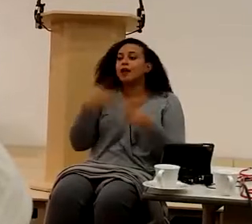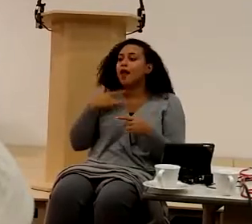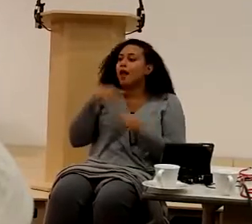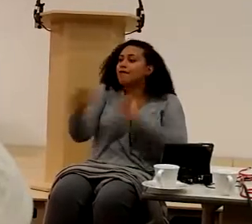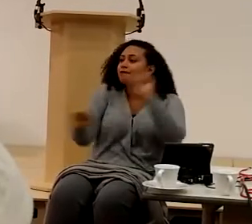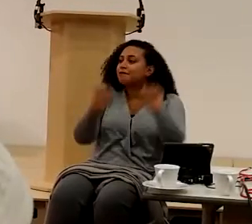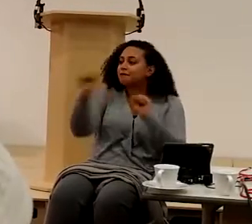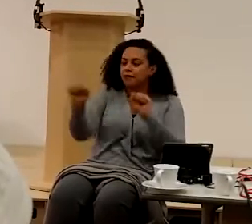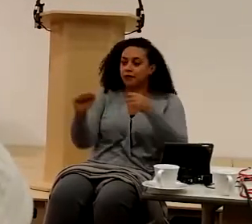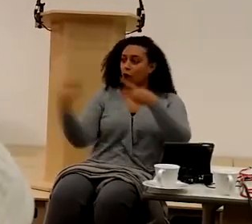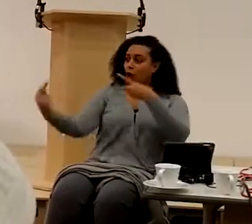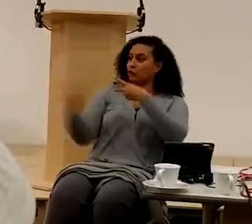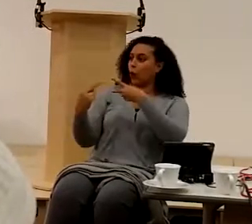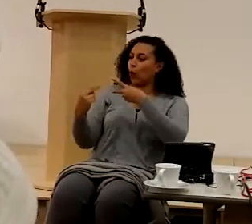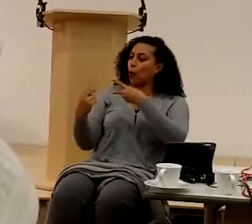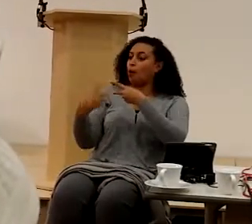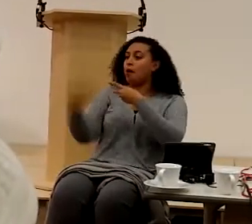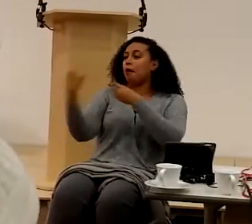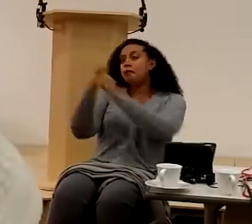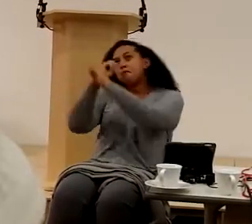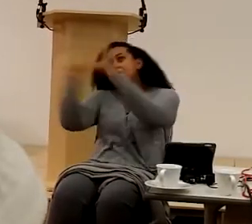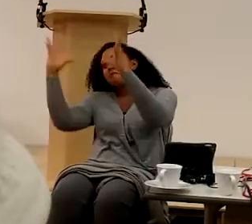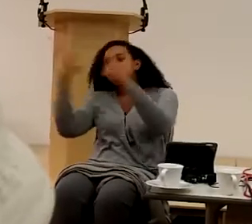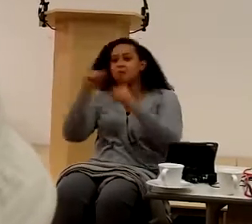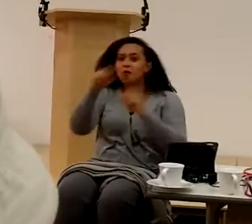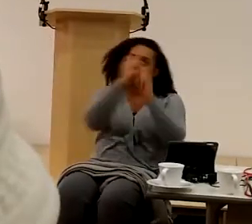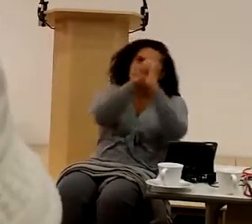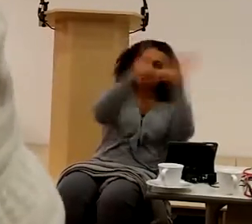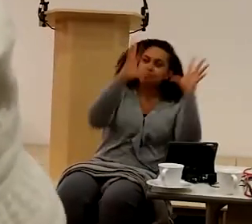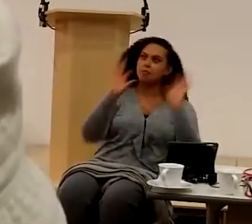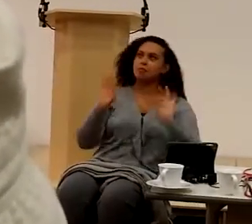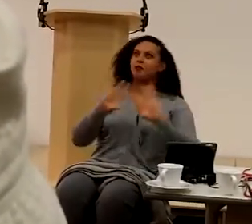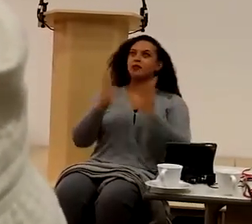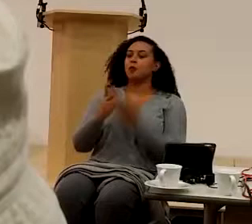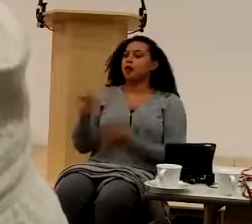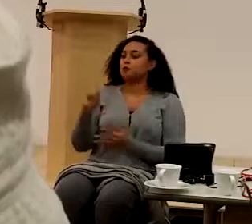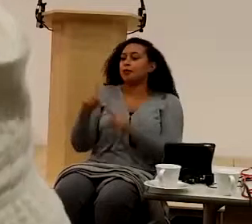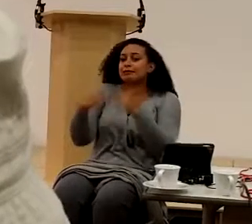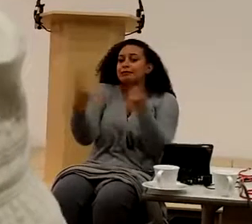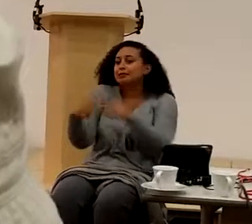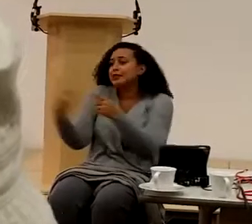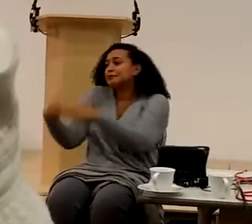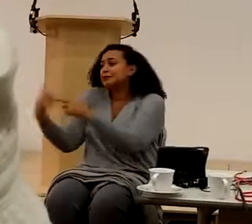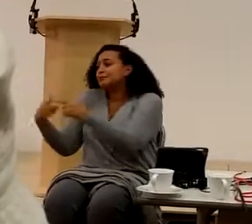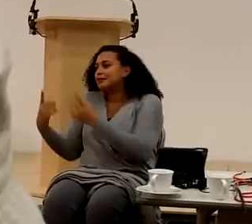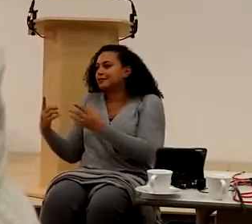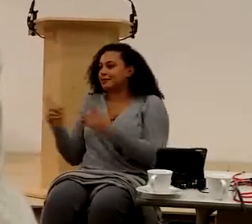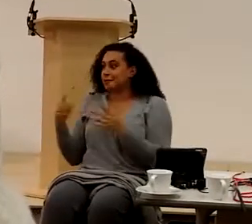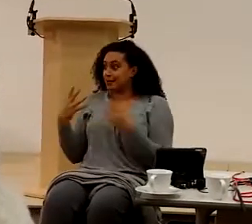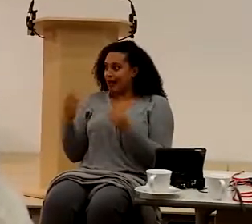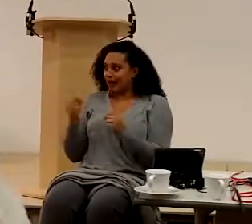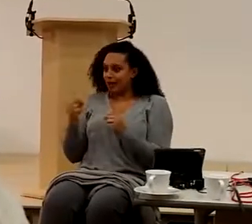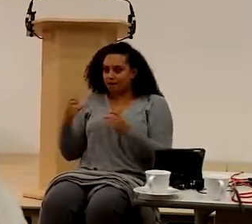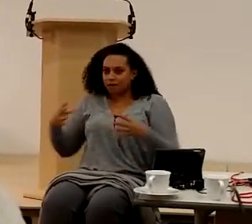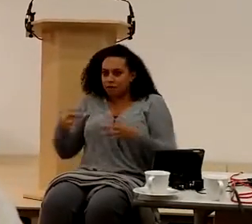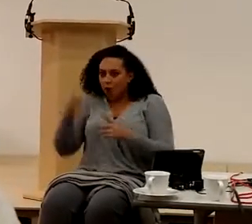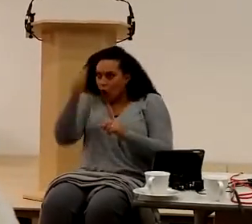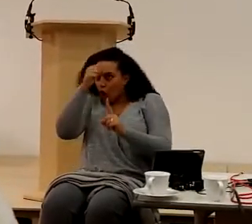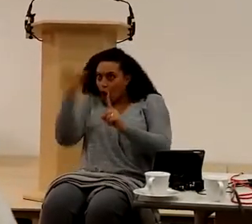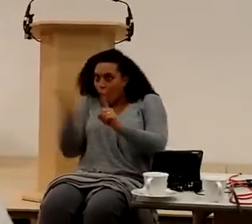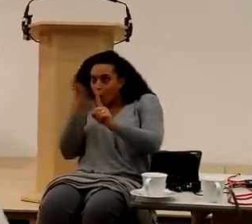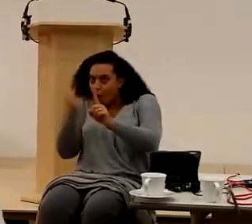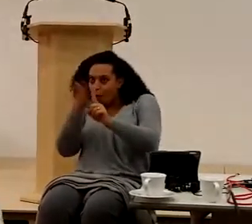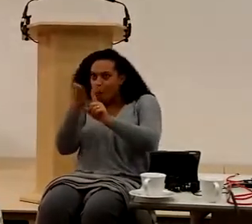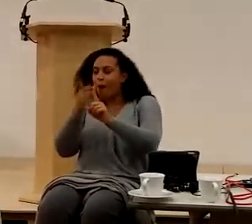and analysis. You publish after the definition of